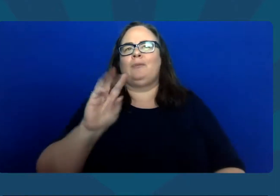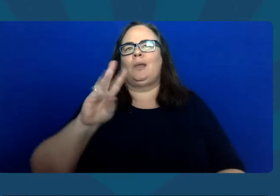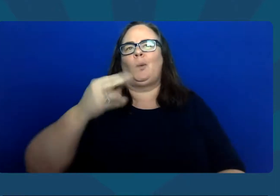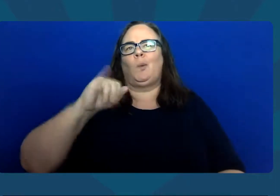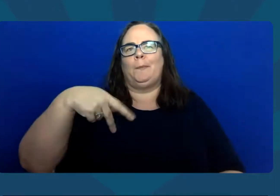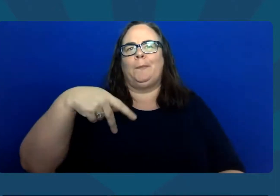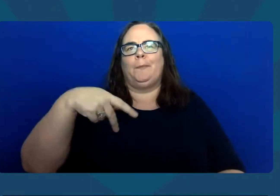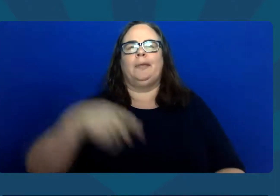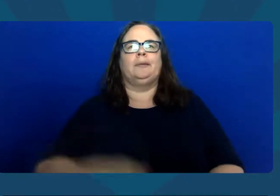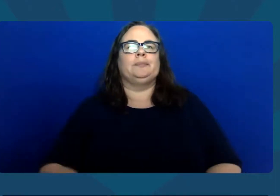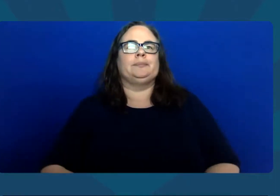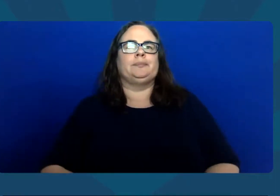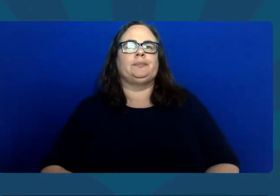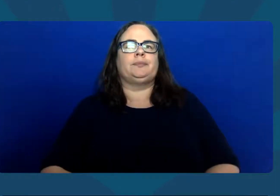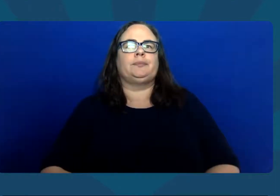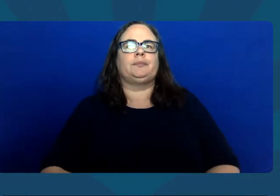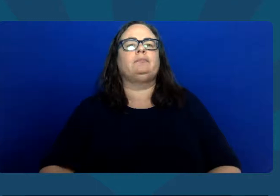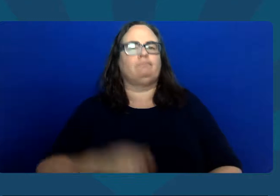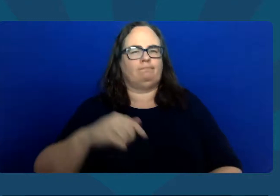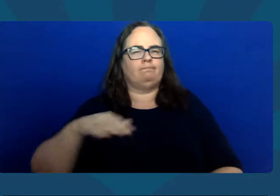House Democratic Whip.